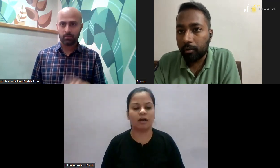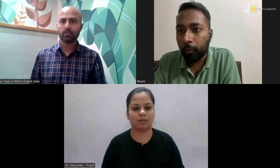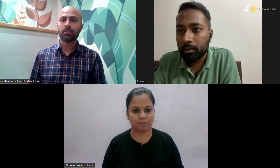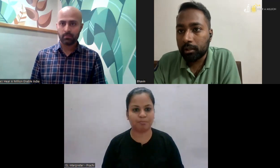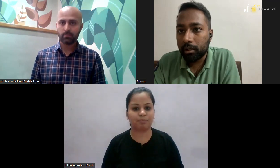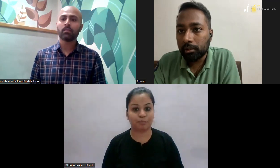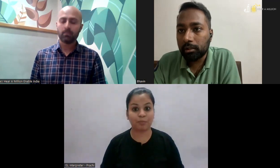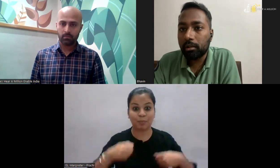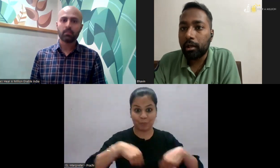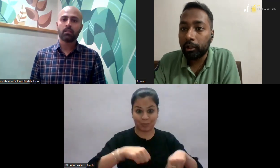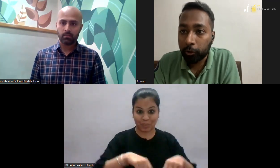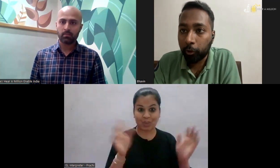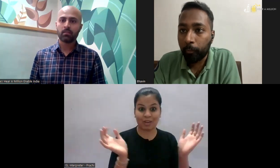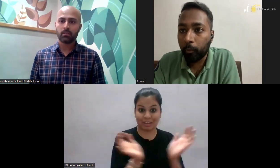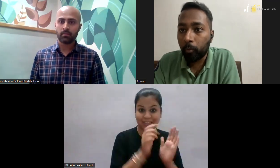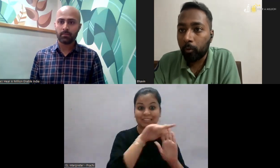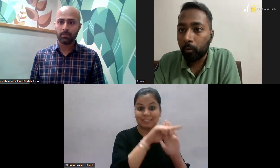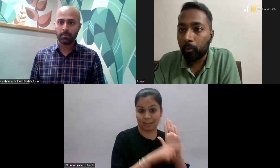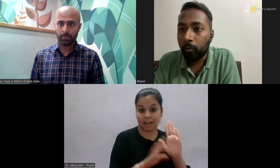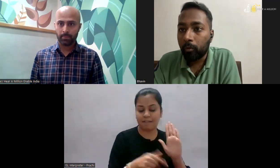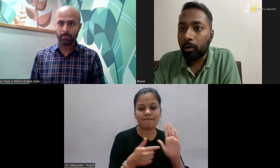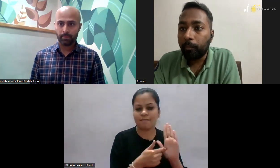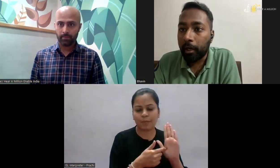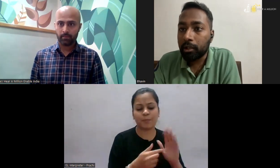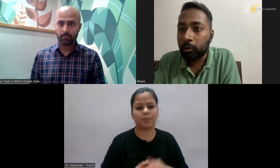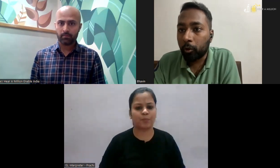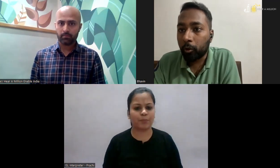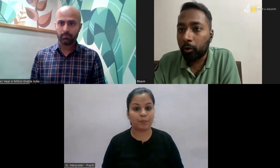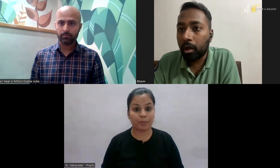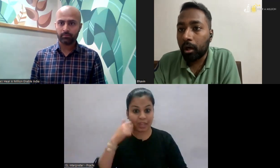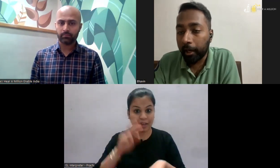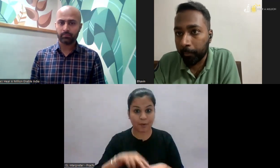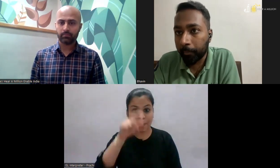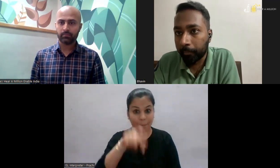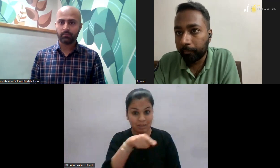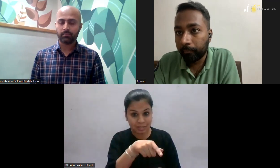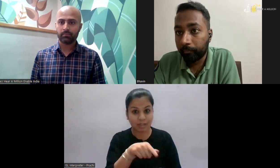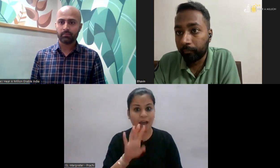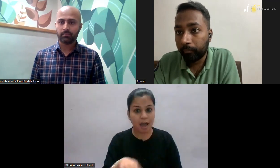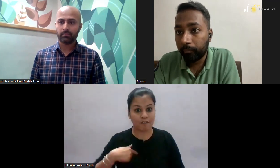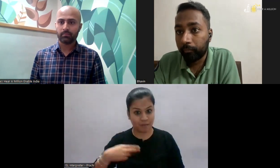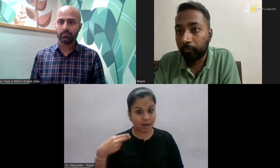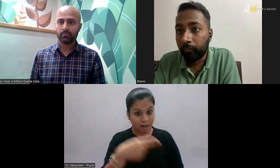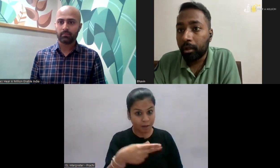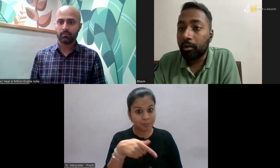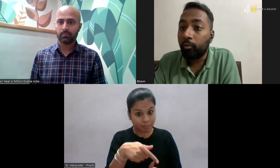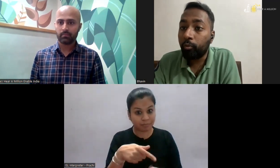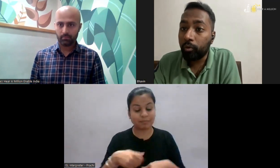Motor vehicle policy is issued based on name,